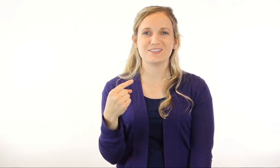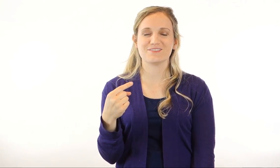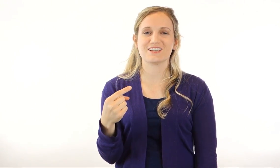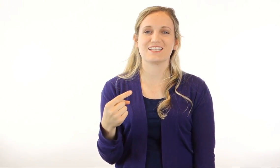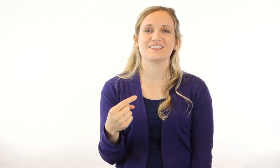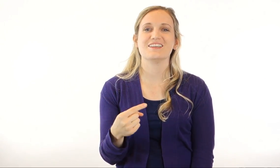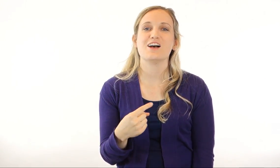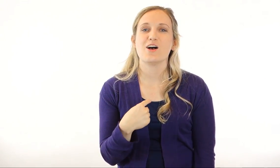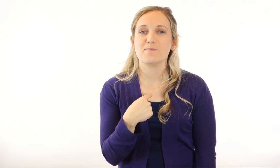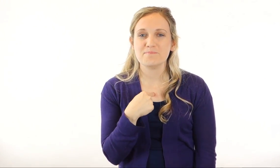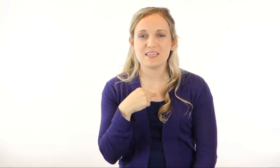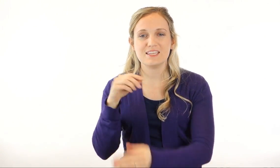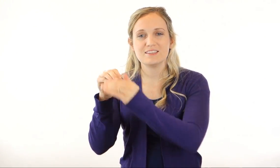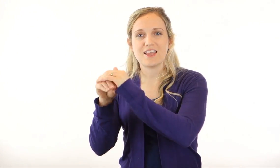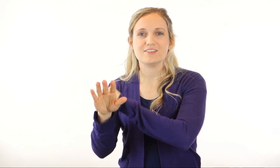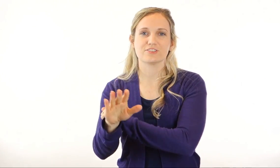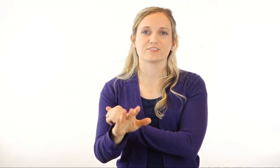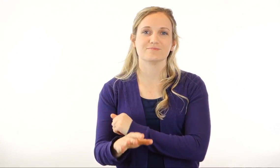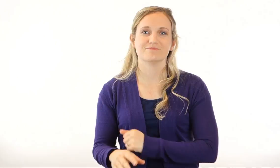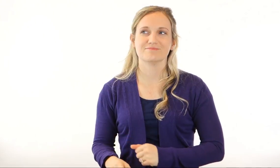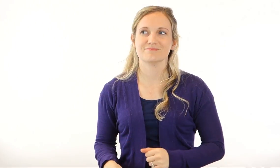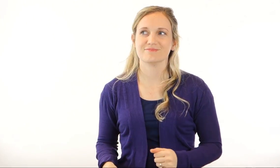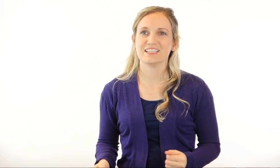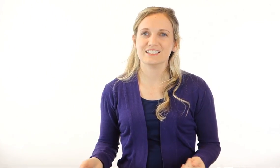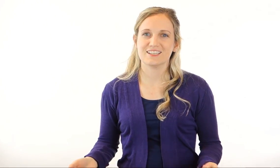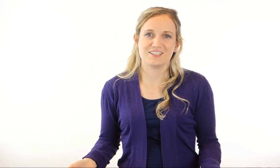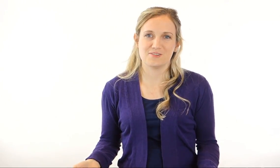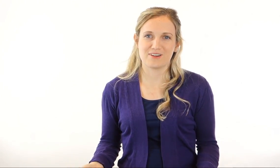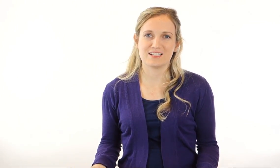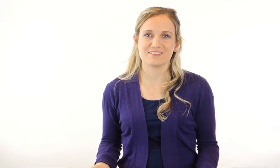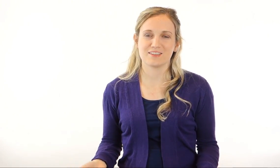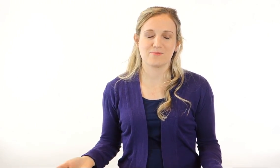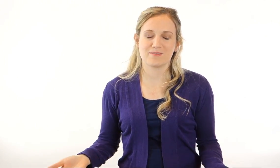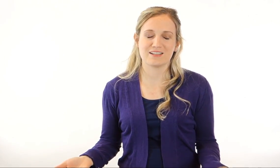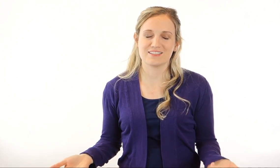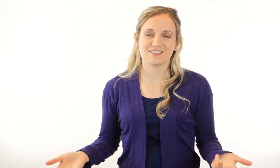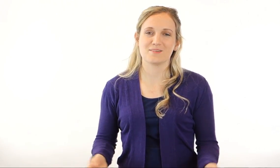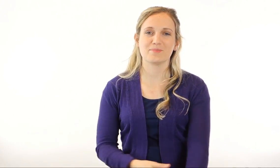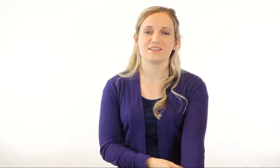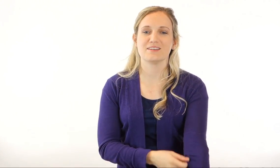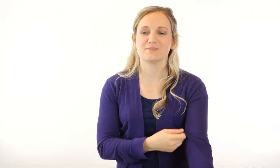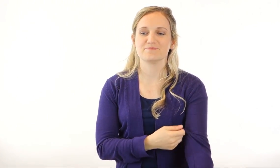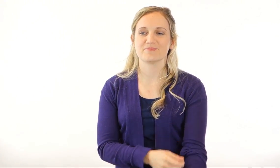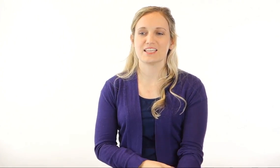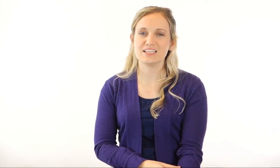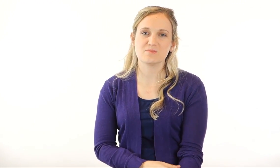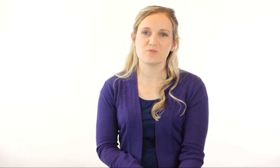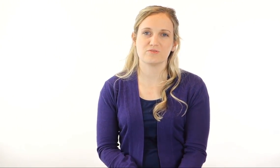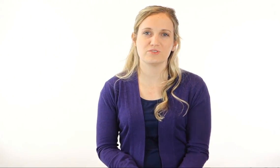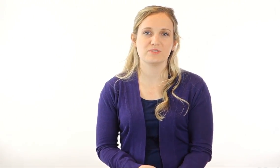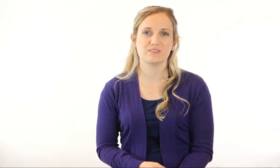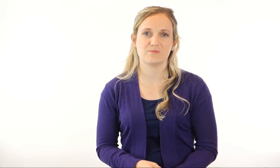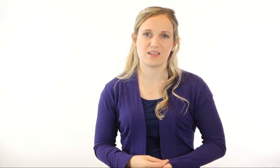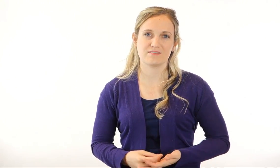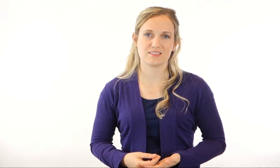it over again. Me, enter. I know, right? Like, why would I sign that? But it is a more fluent way of